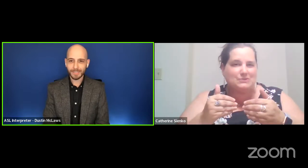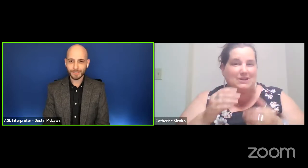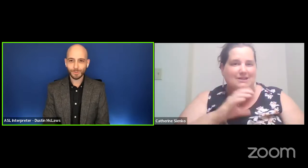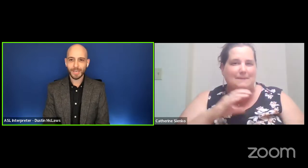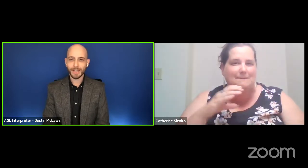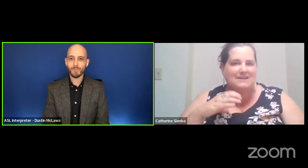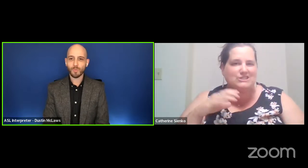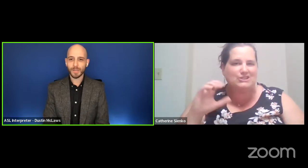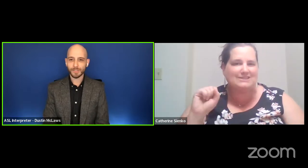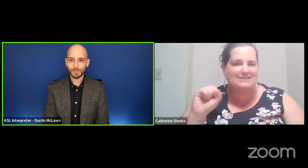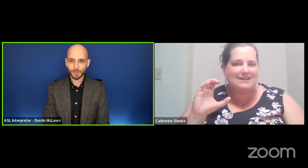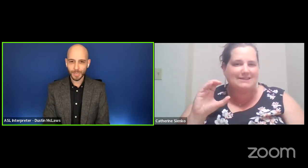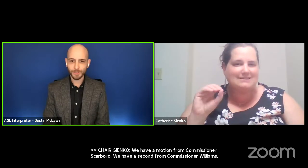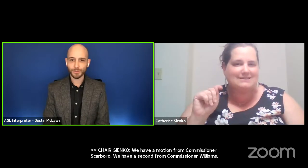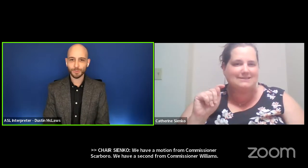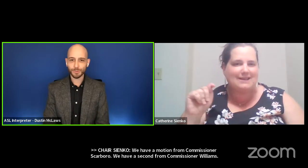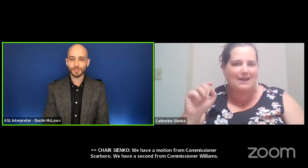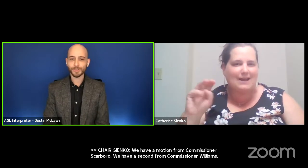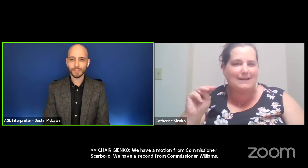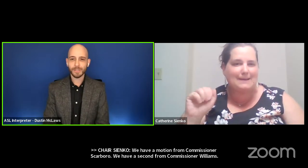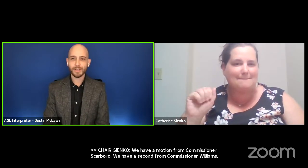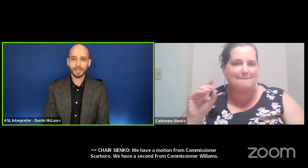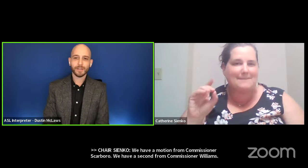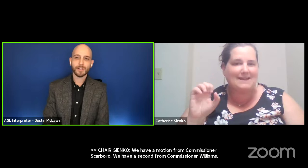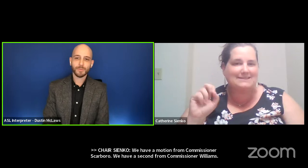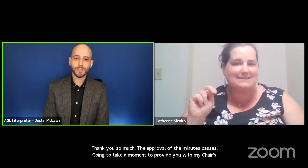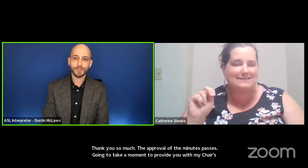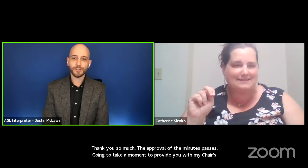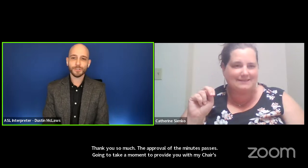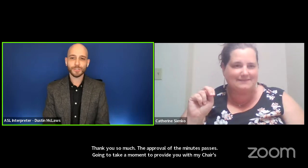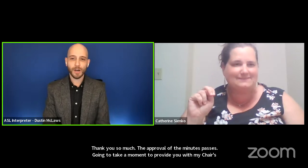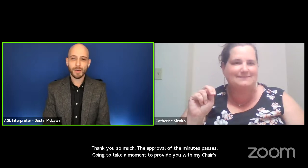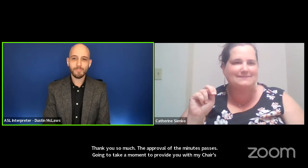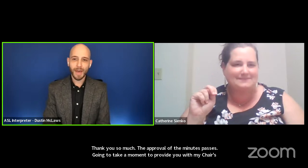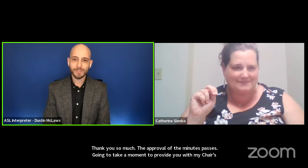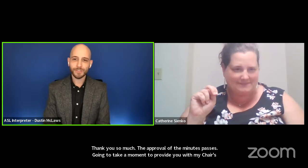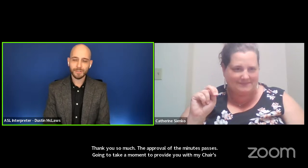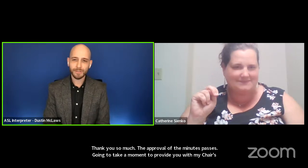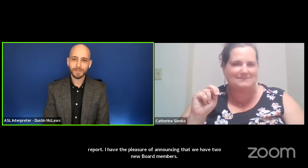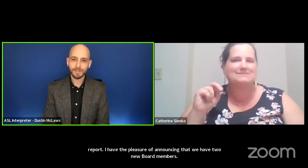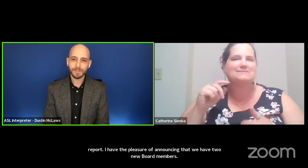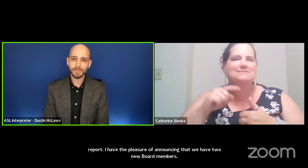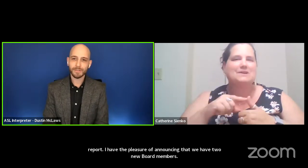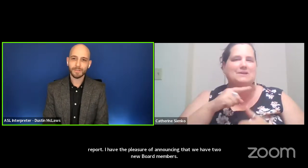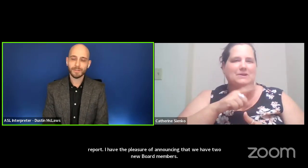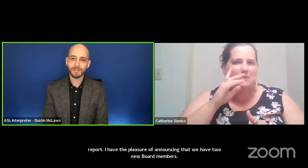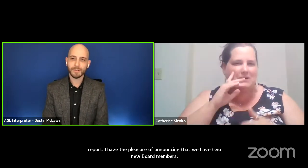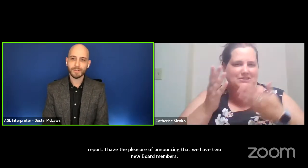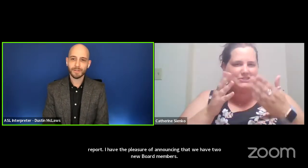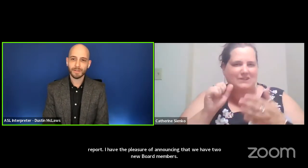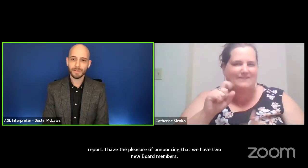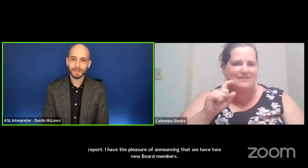I would like to take a moment to introduce Commissioner Scott Madsen,